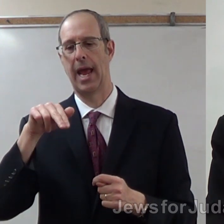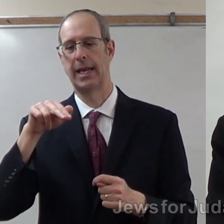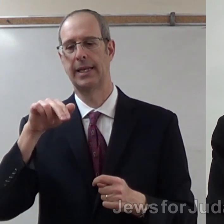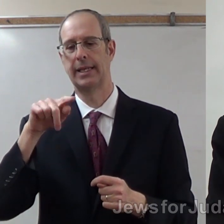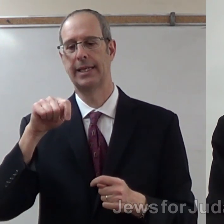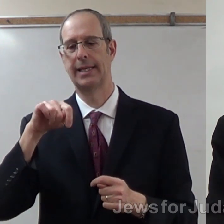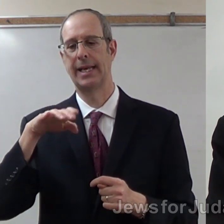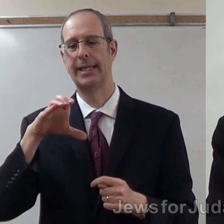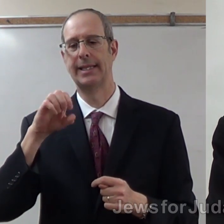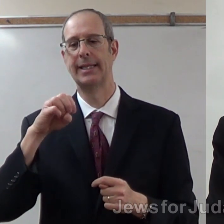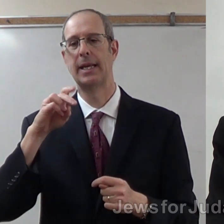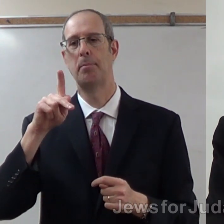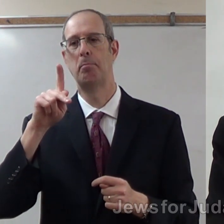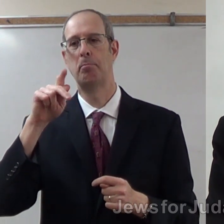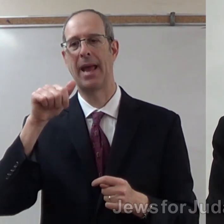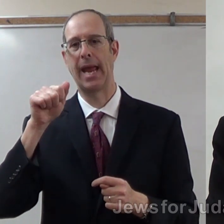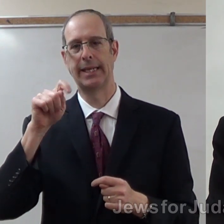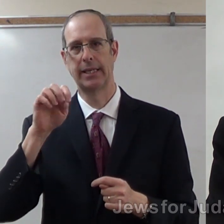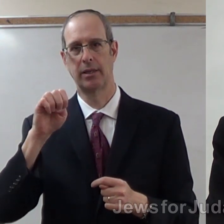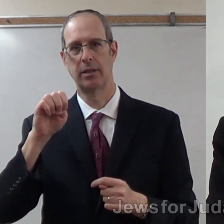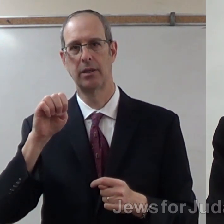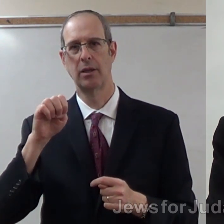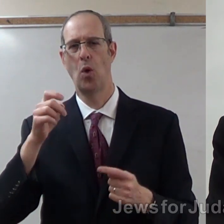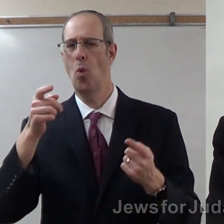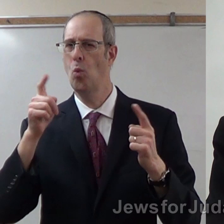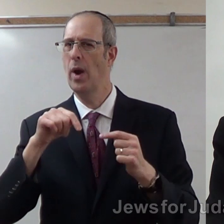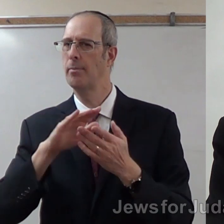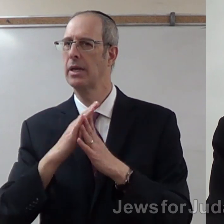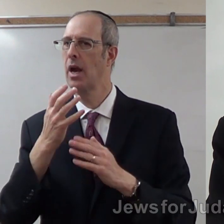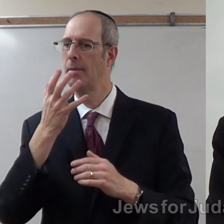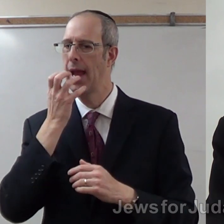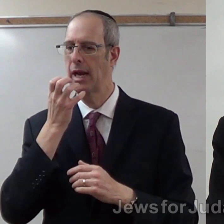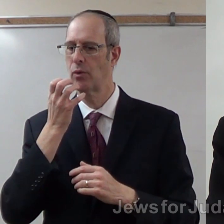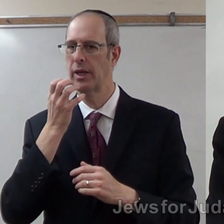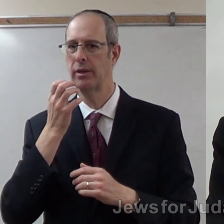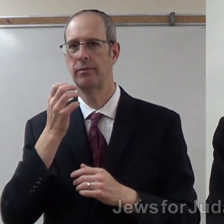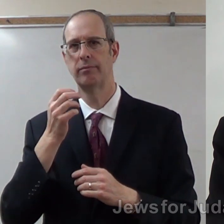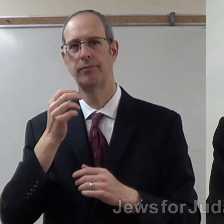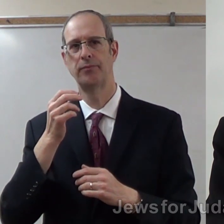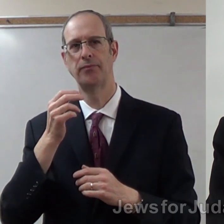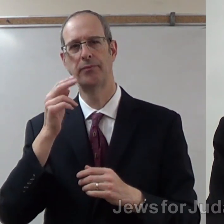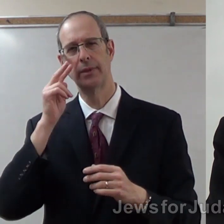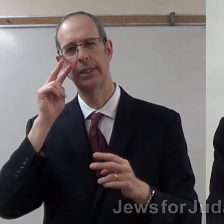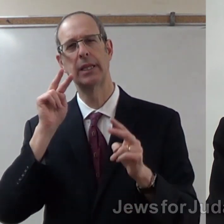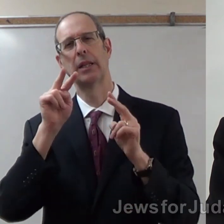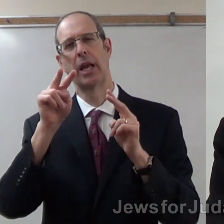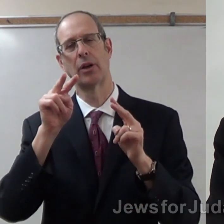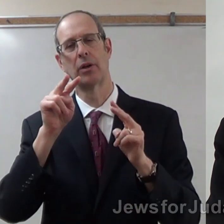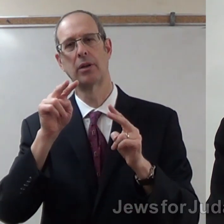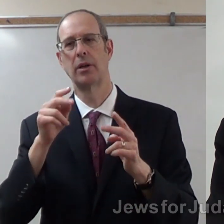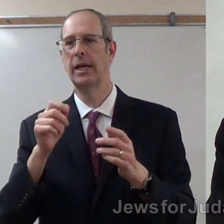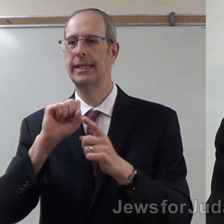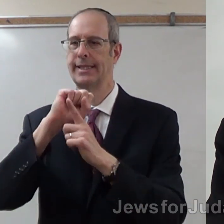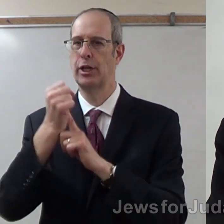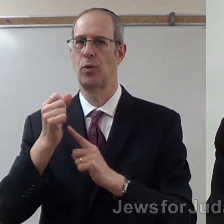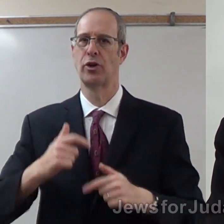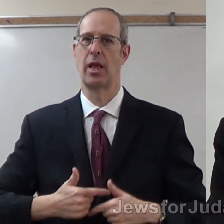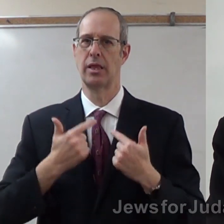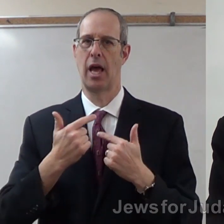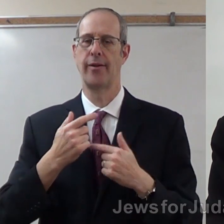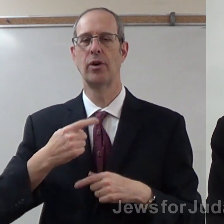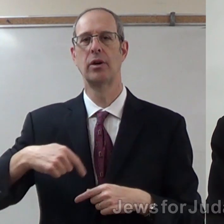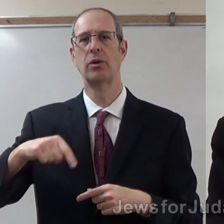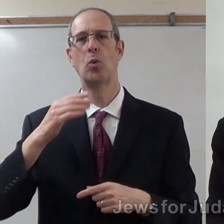when you might get angry. There are situations in life which